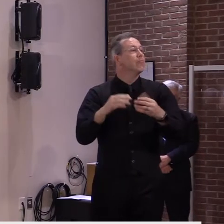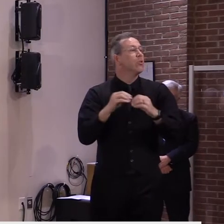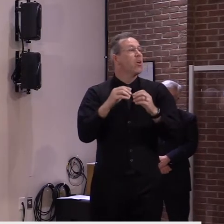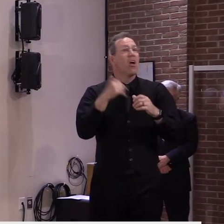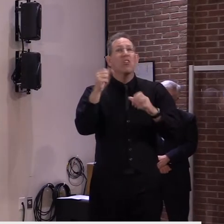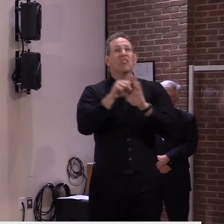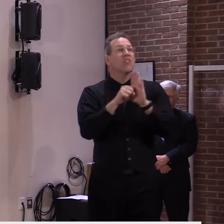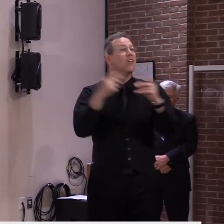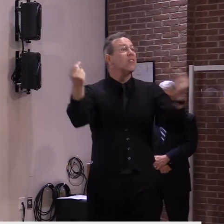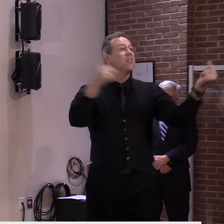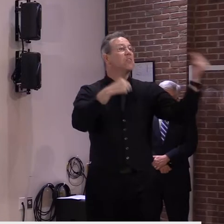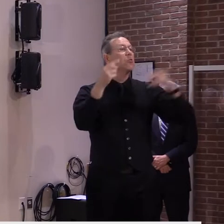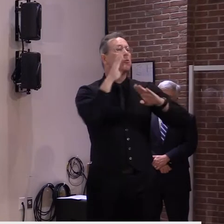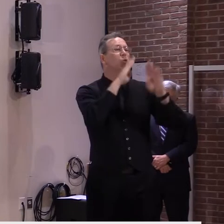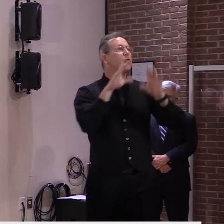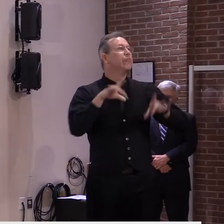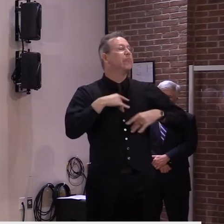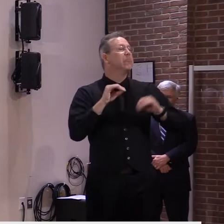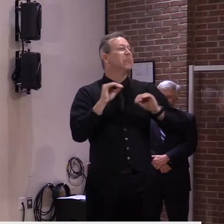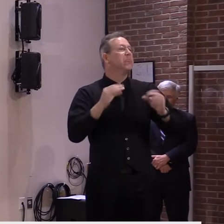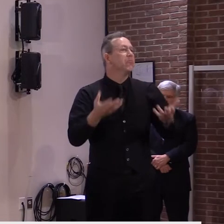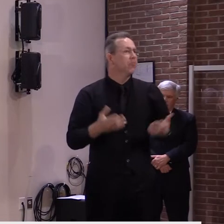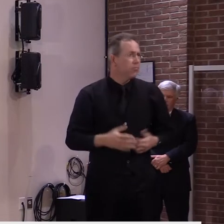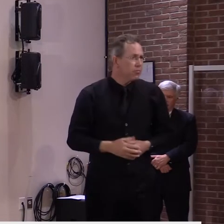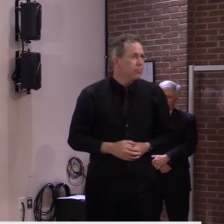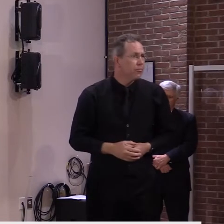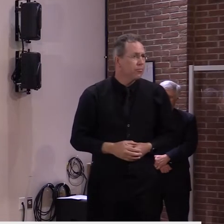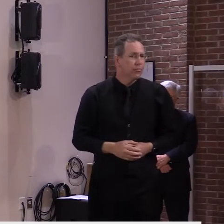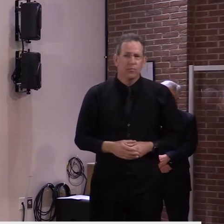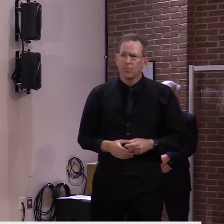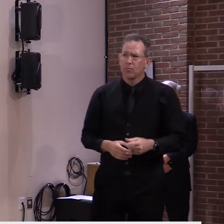If I could just follow up on that, that last step on July